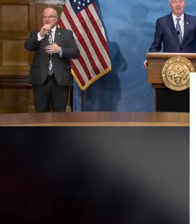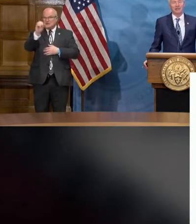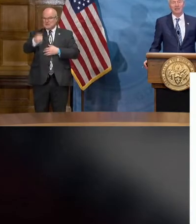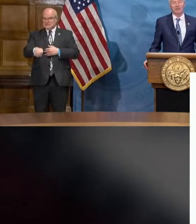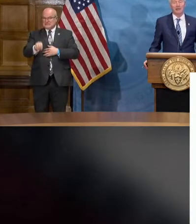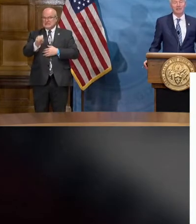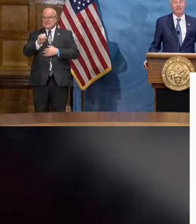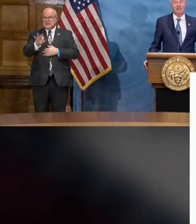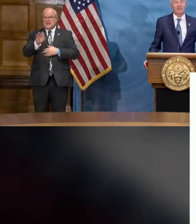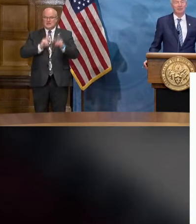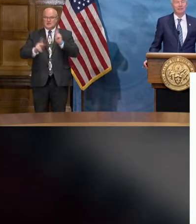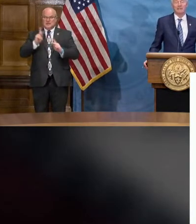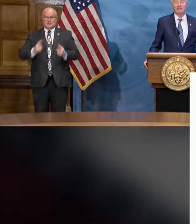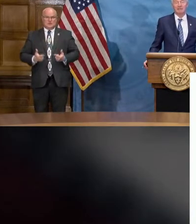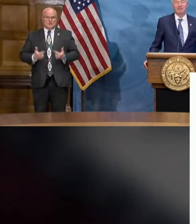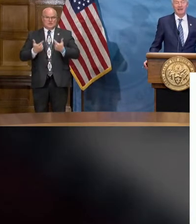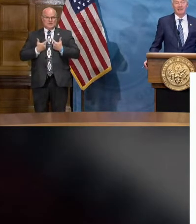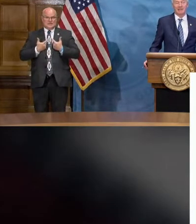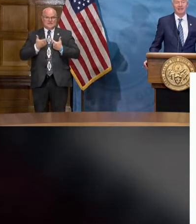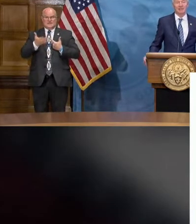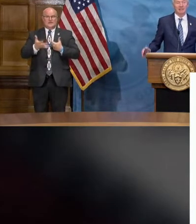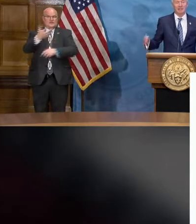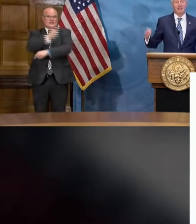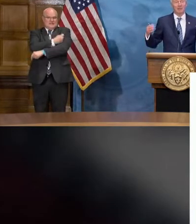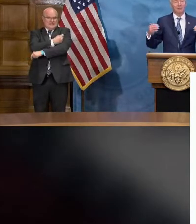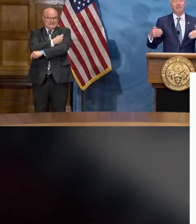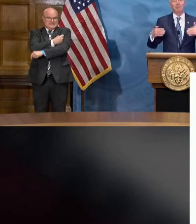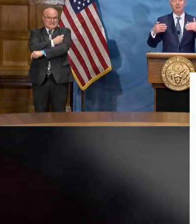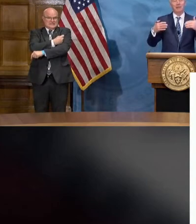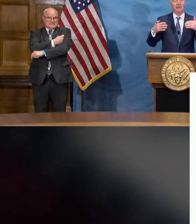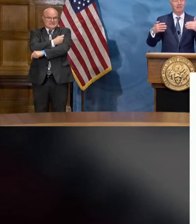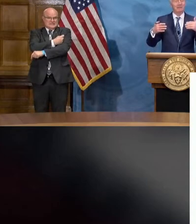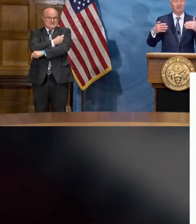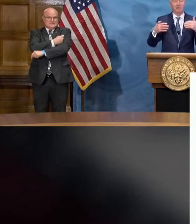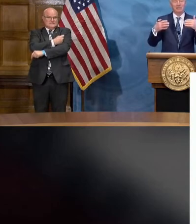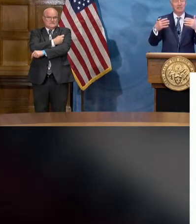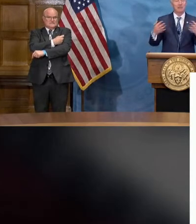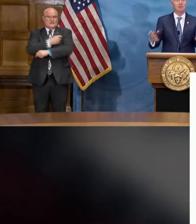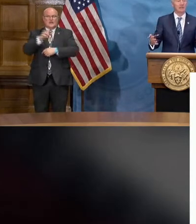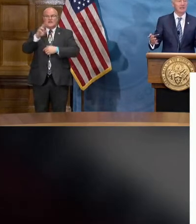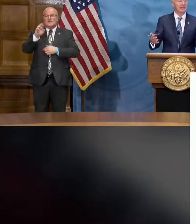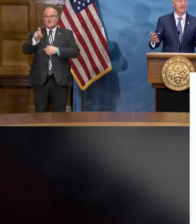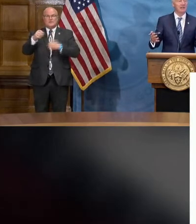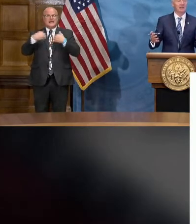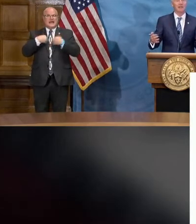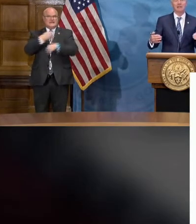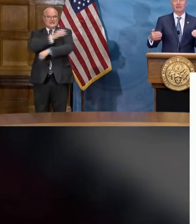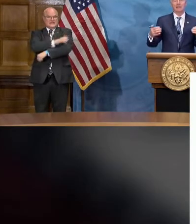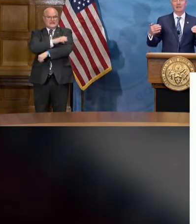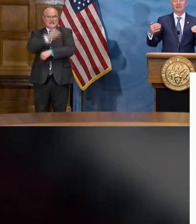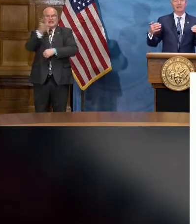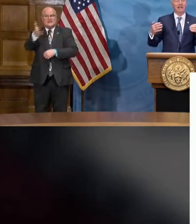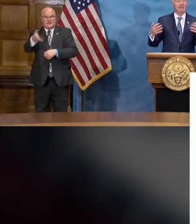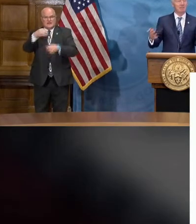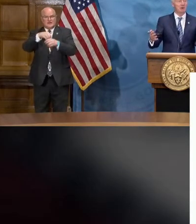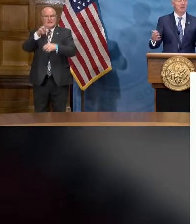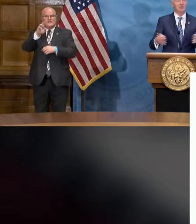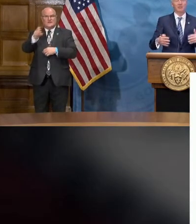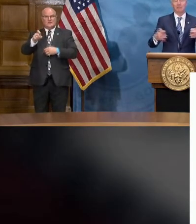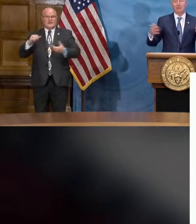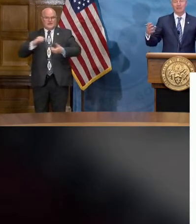the residents who get the vaccination, the pharmacies hold a clinic there. They have